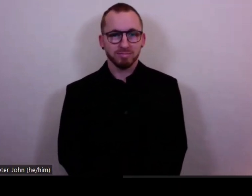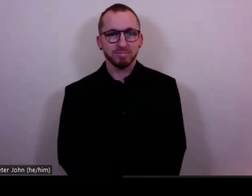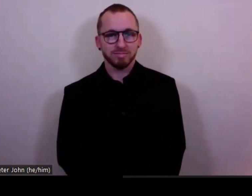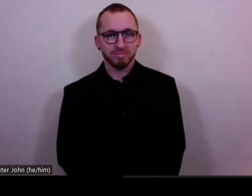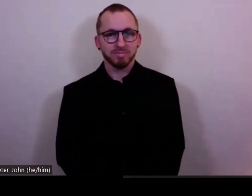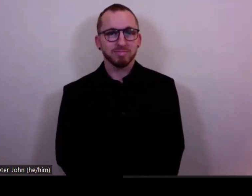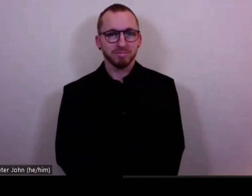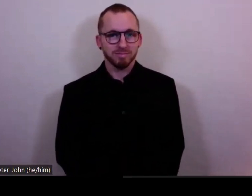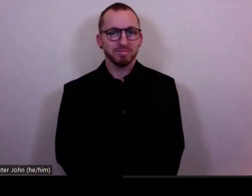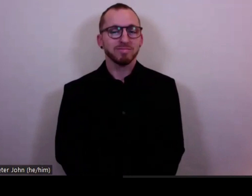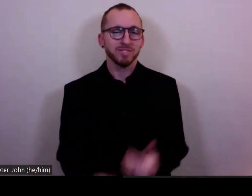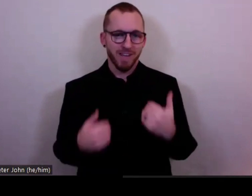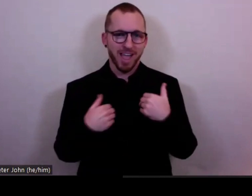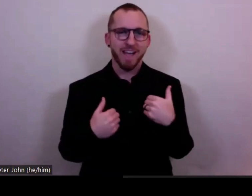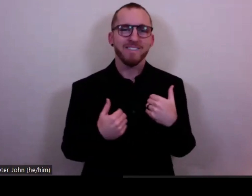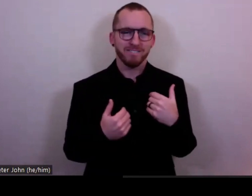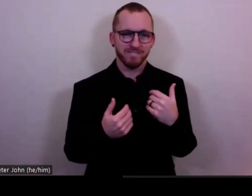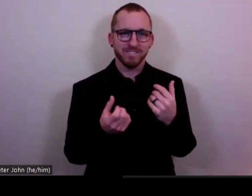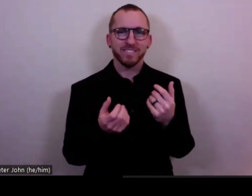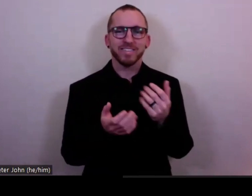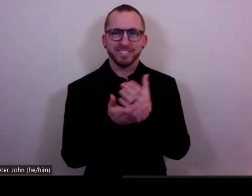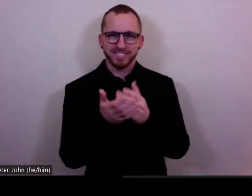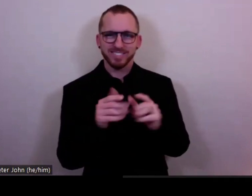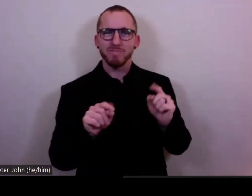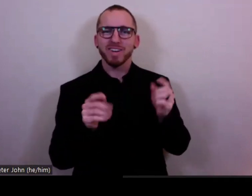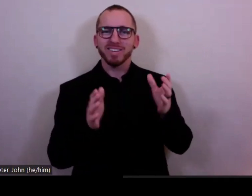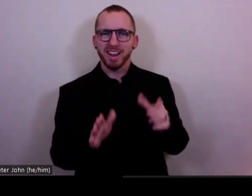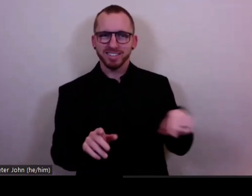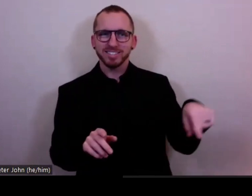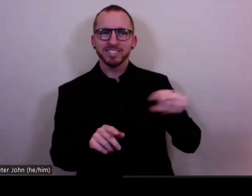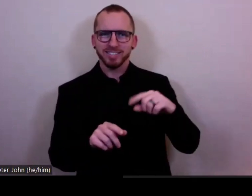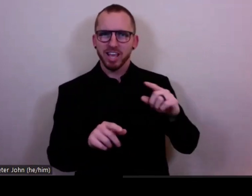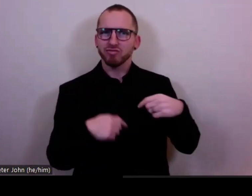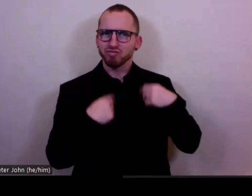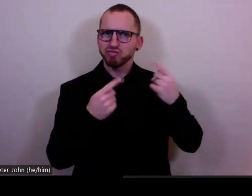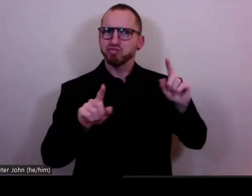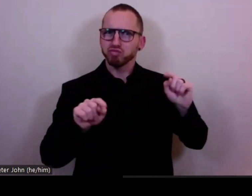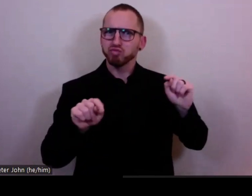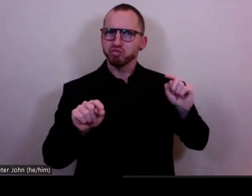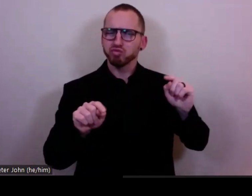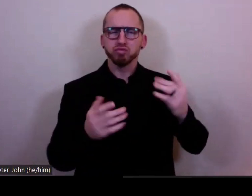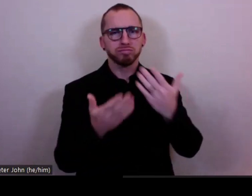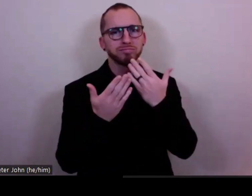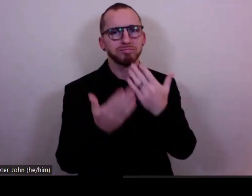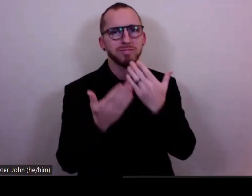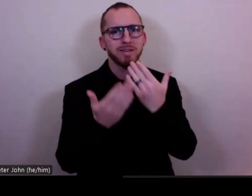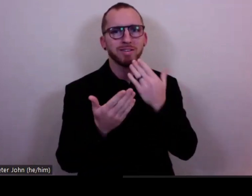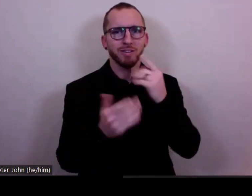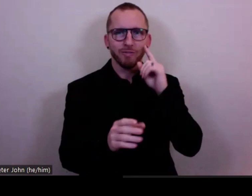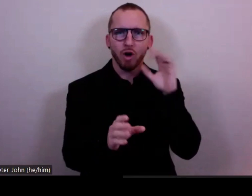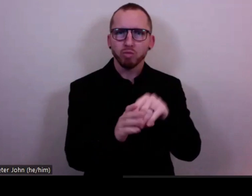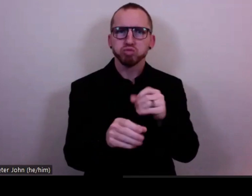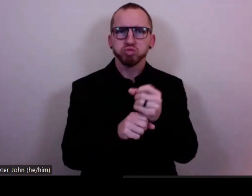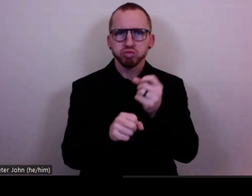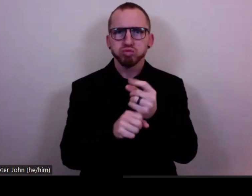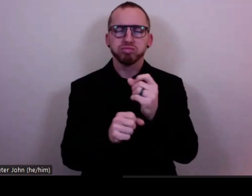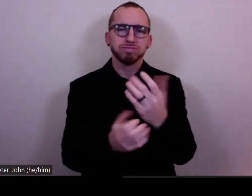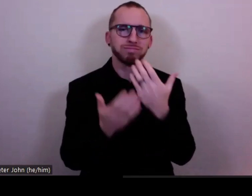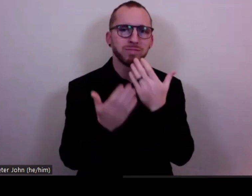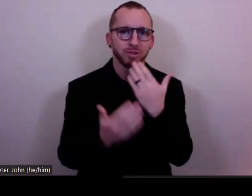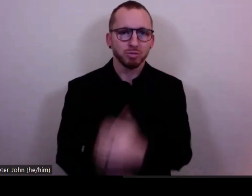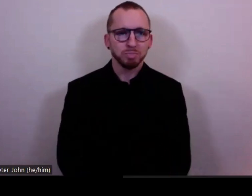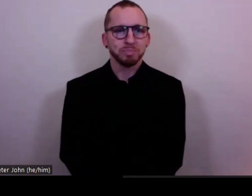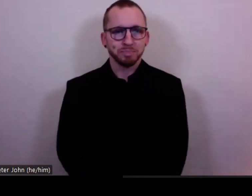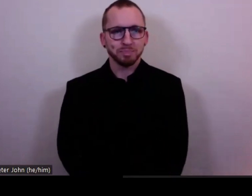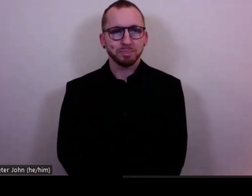Lifespan attendees. Thank you for being faithful and coming back and your service throughout all the years since we've started.